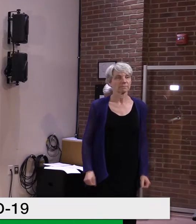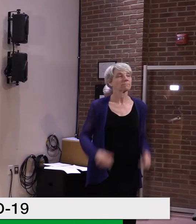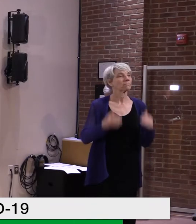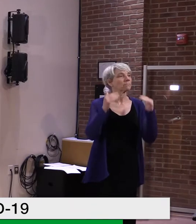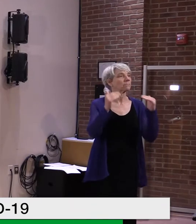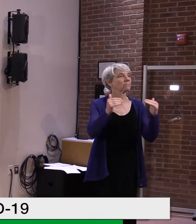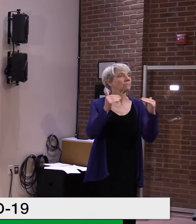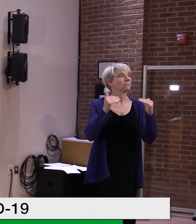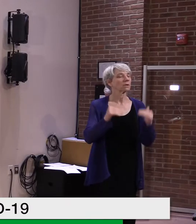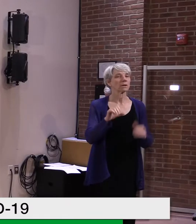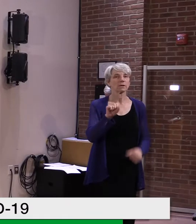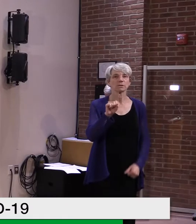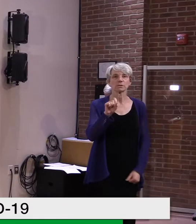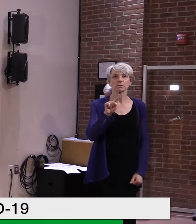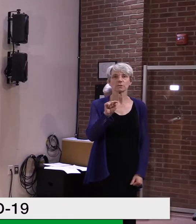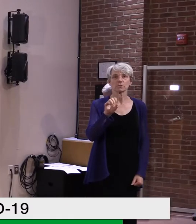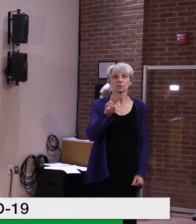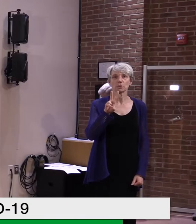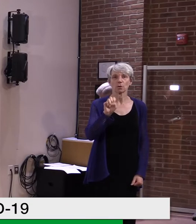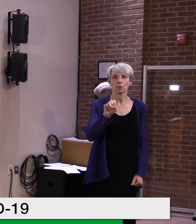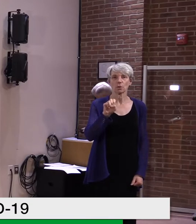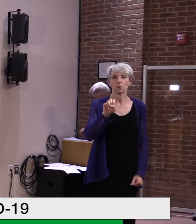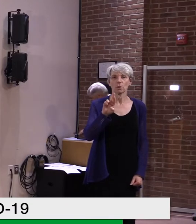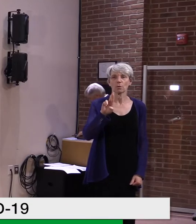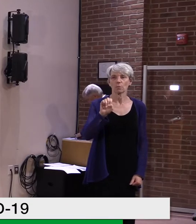Aaron Calvin, the Stowe Reporter.